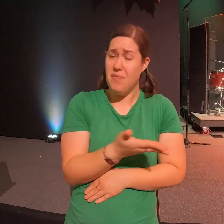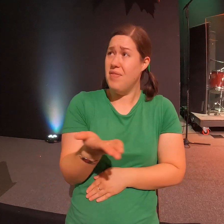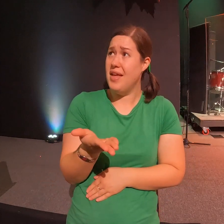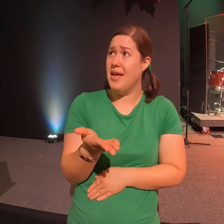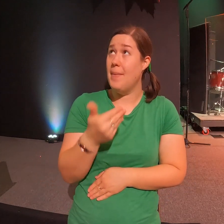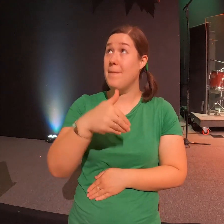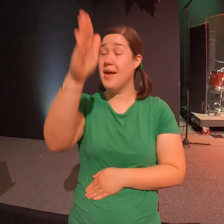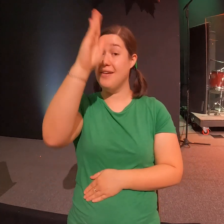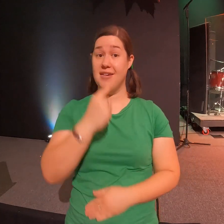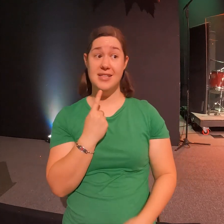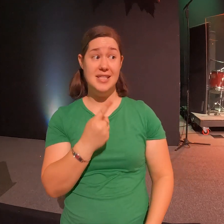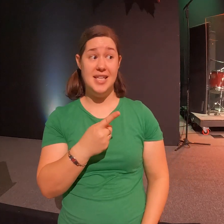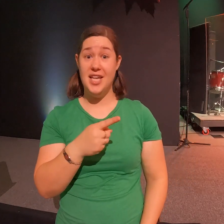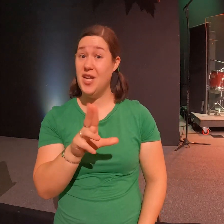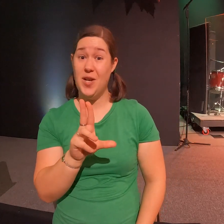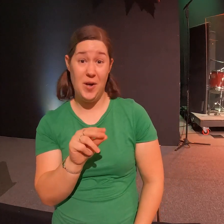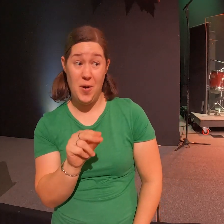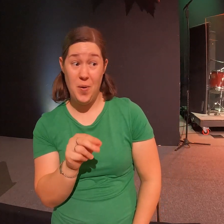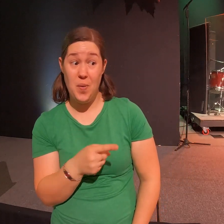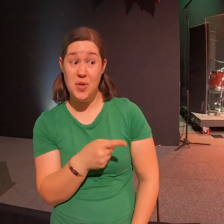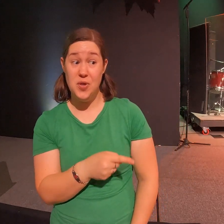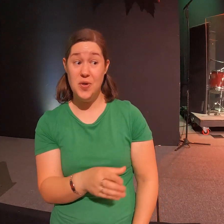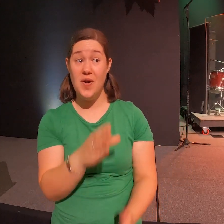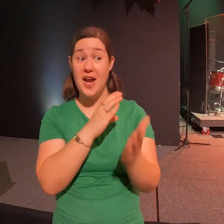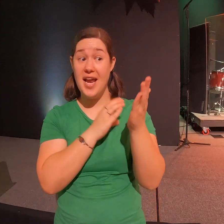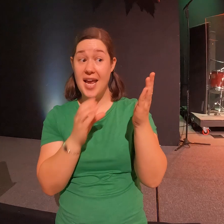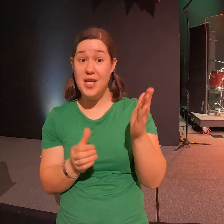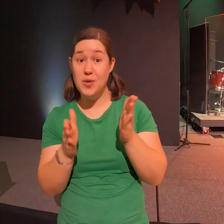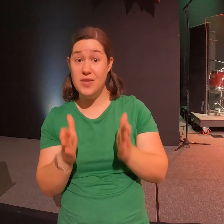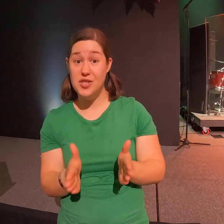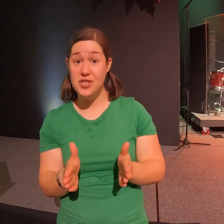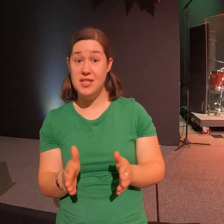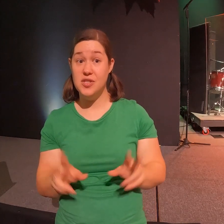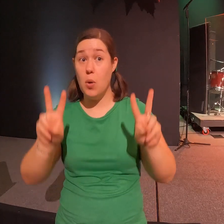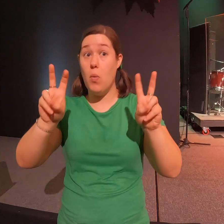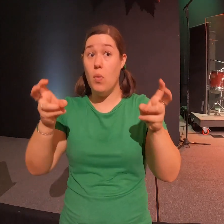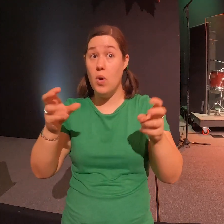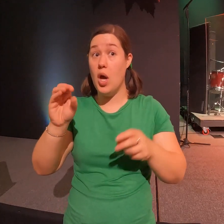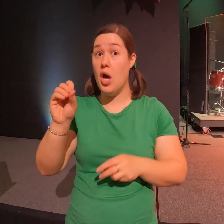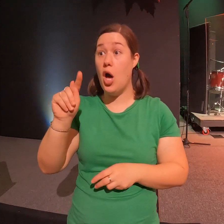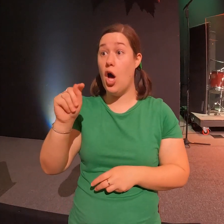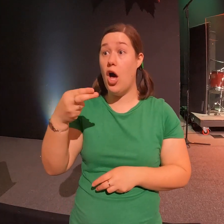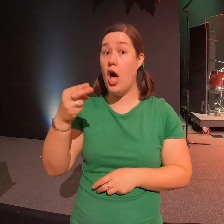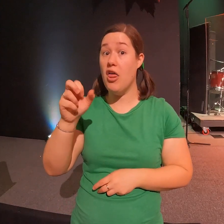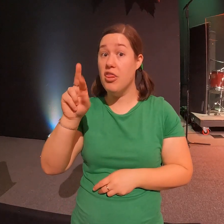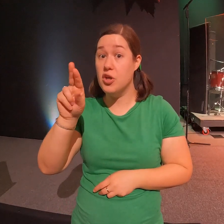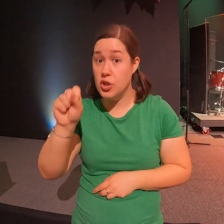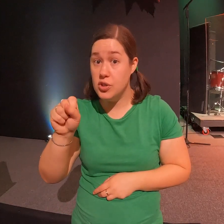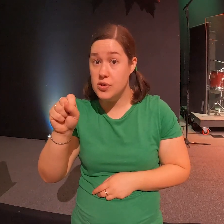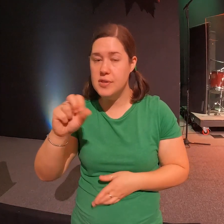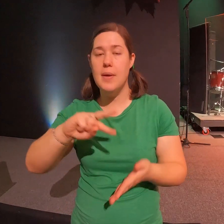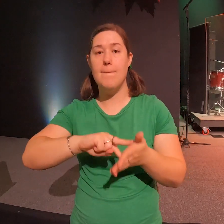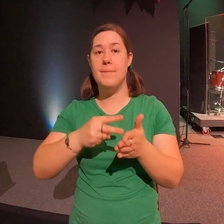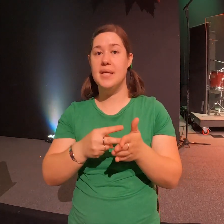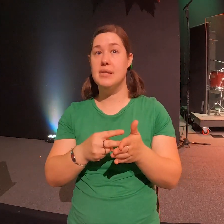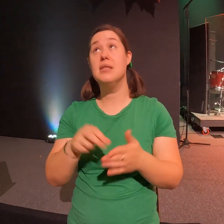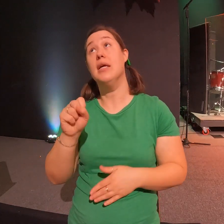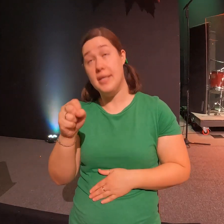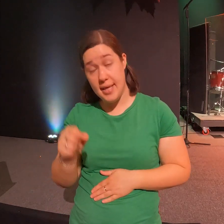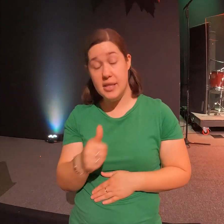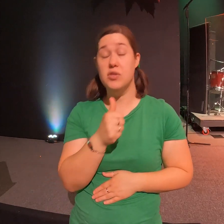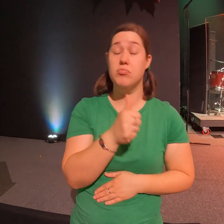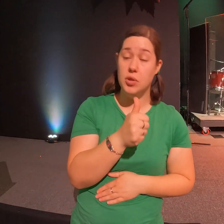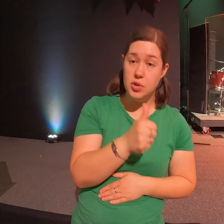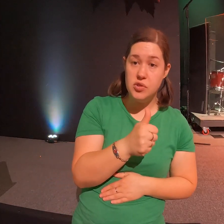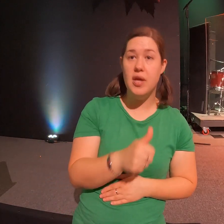no, you're a Christian. Others means, yes, yourself, take care of yourself, take care of your family, take care of the people in